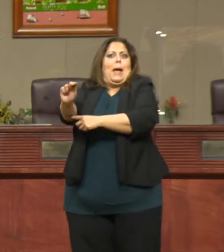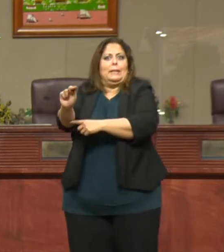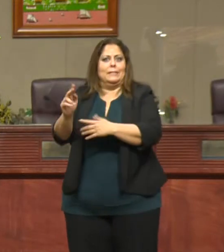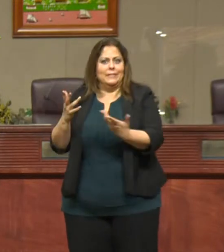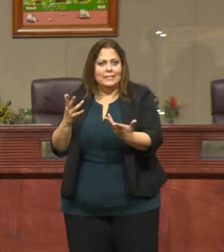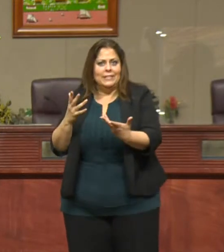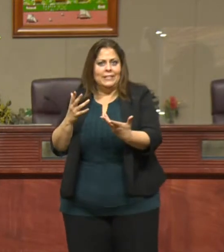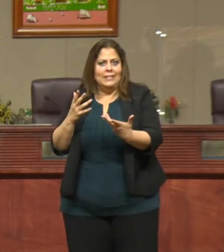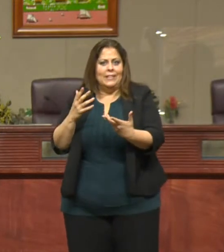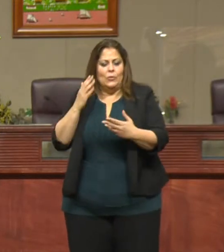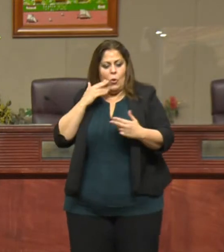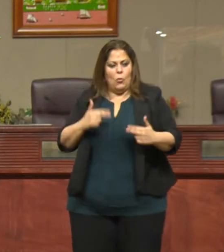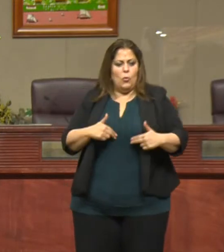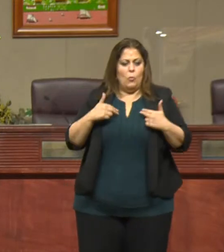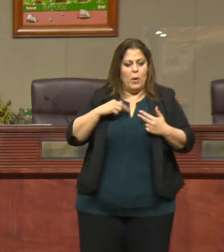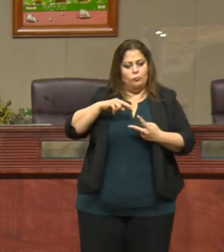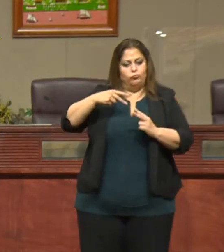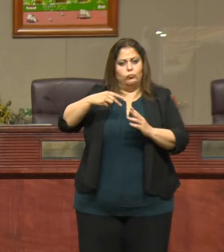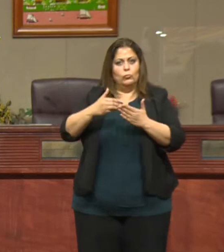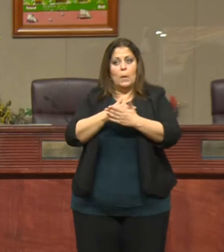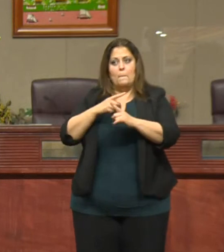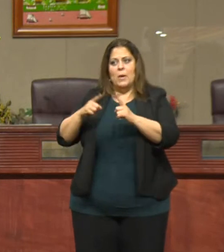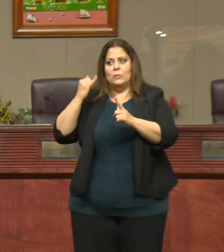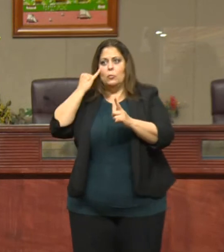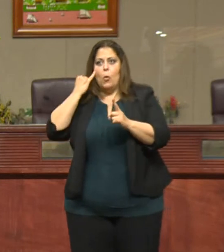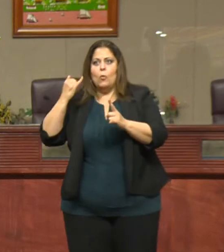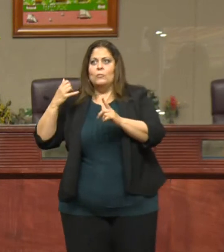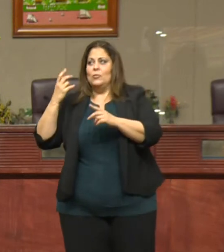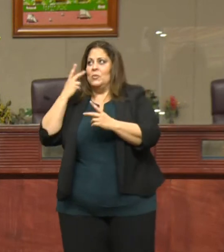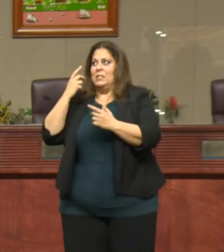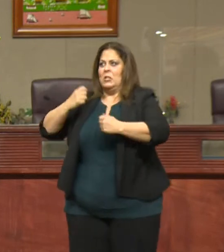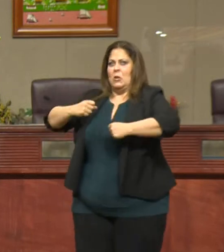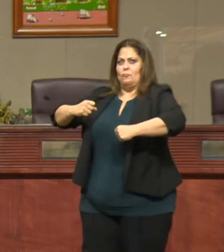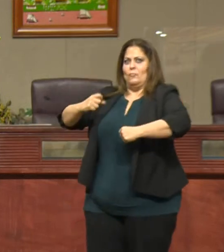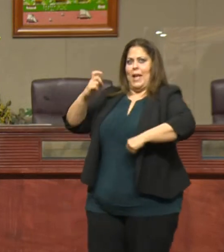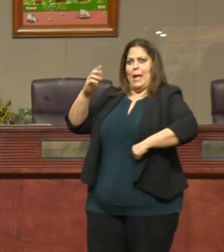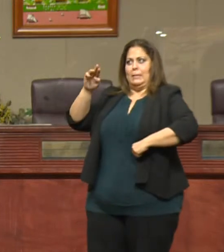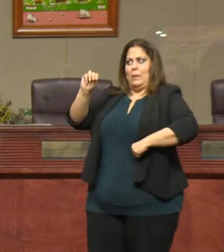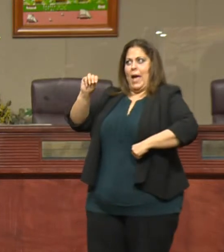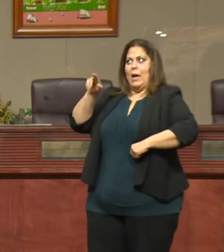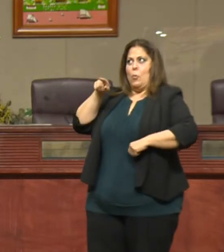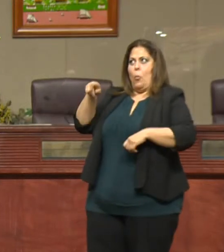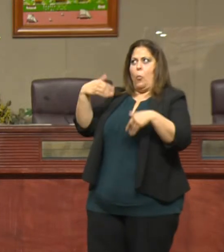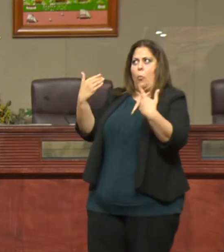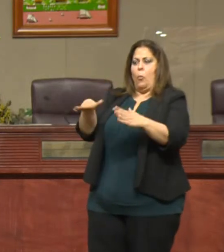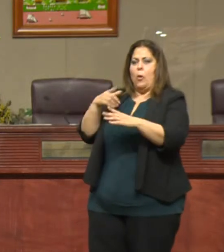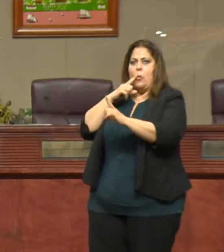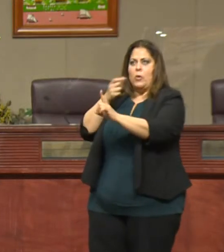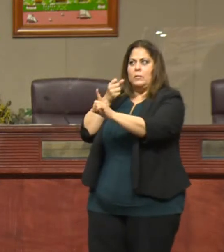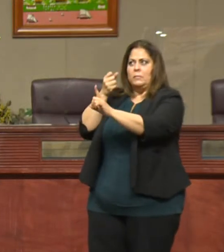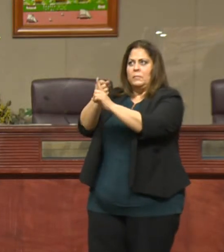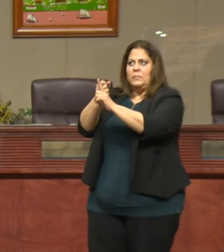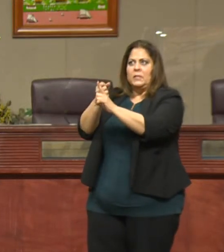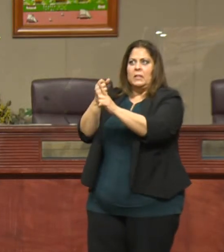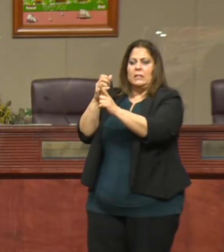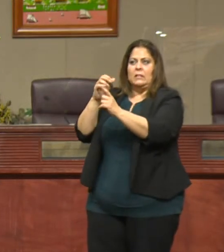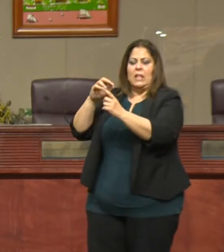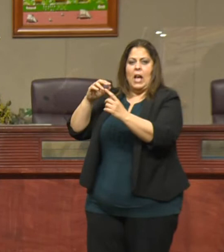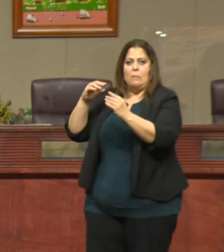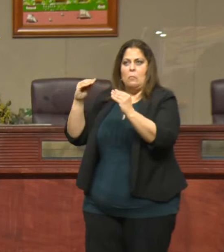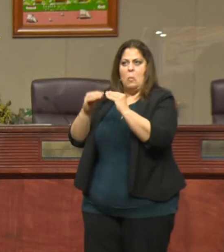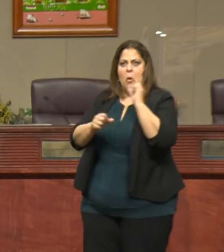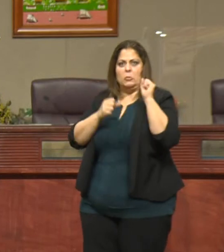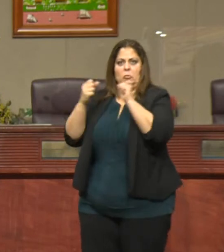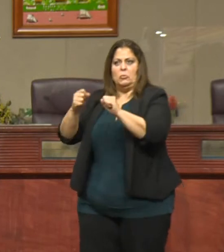an X-Man who gains a mutation that increases severe illness or death and destruction, that would be a variant